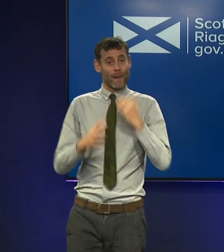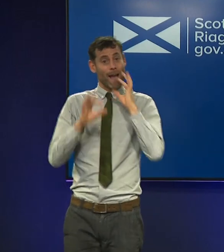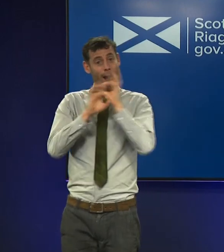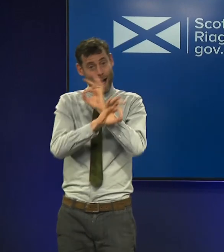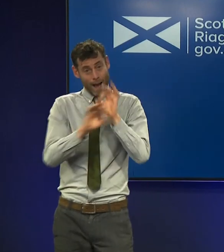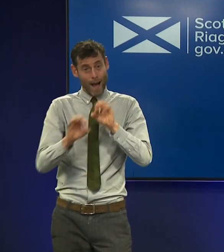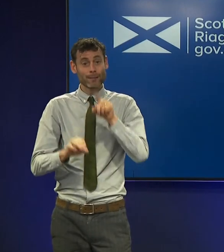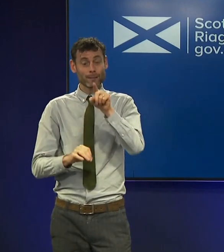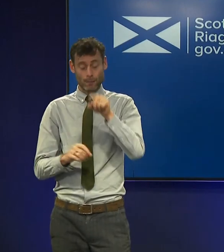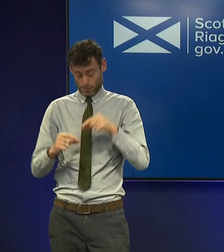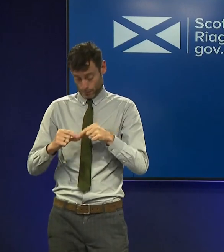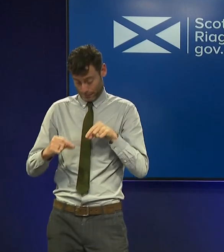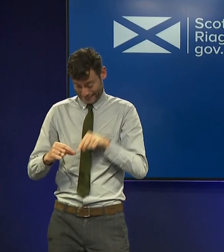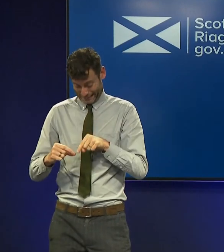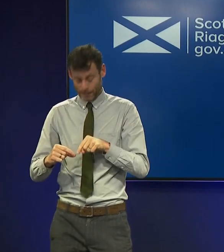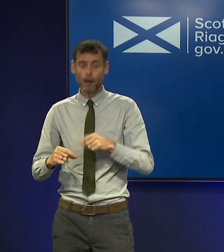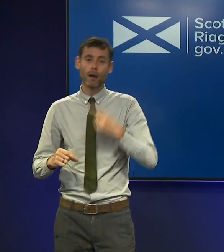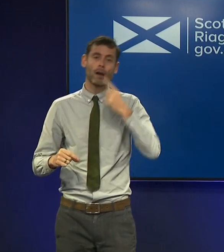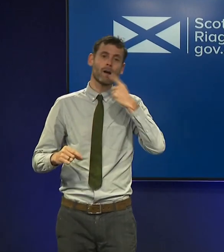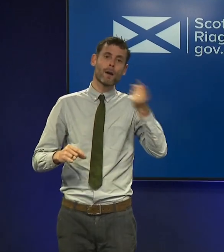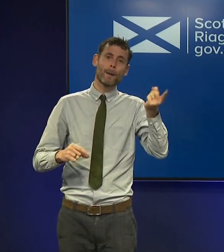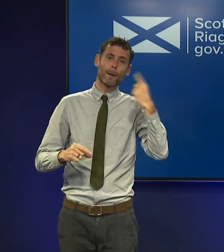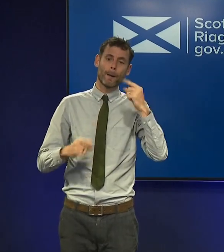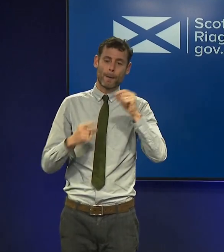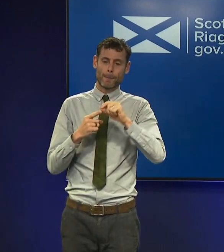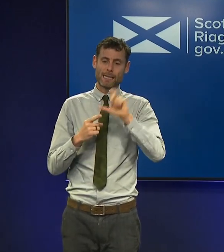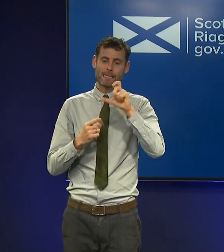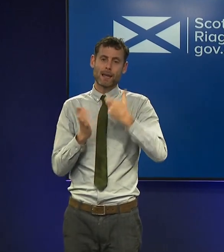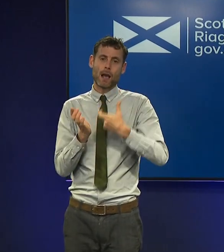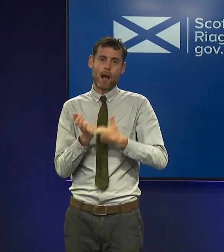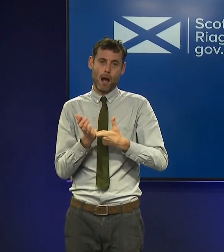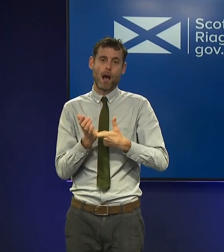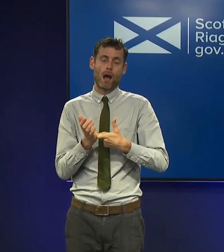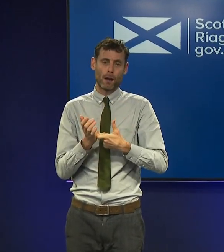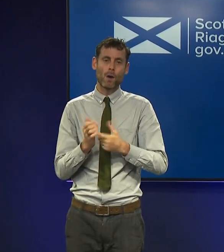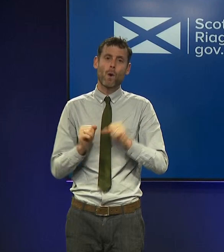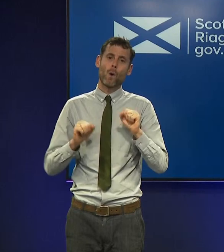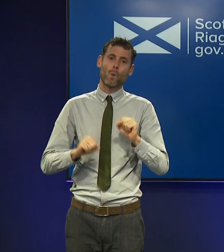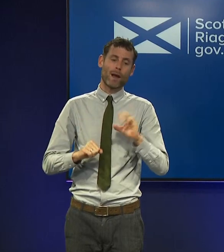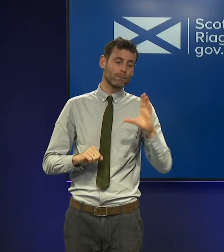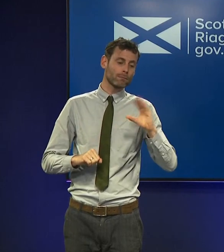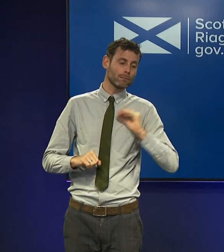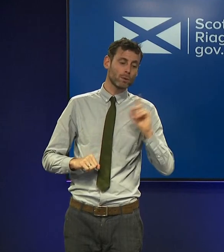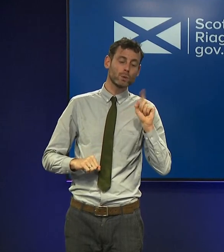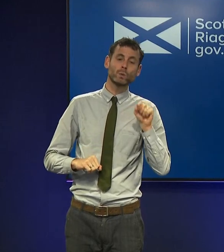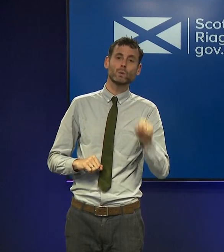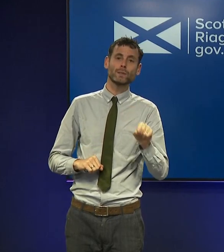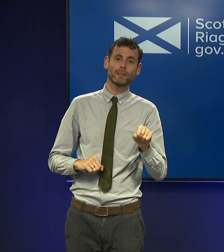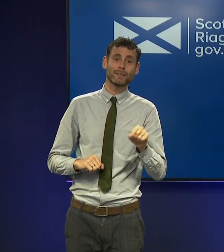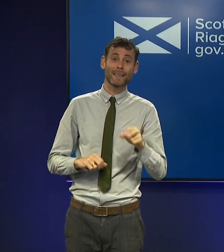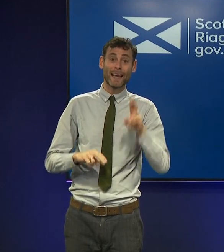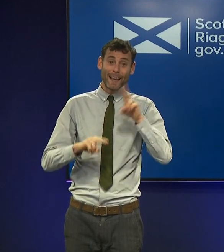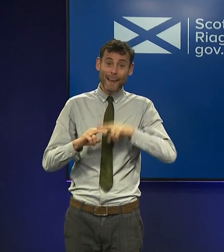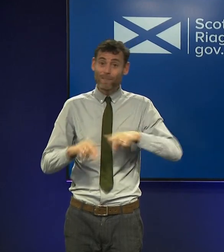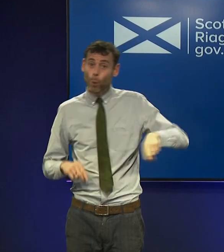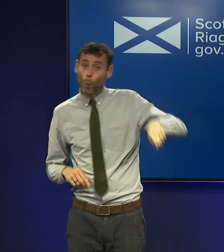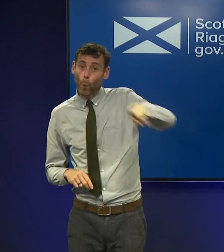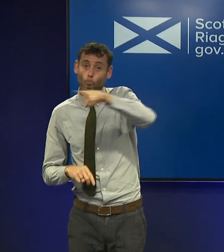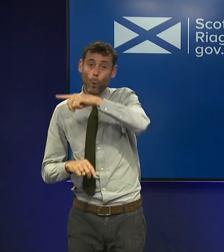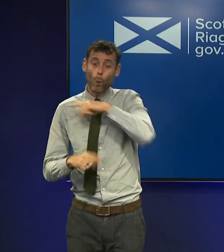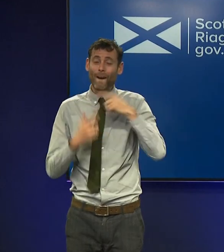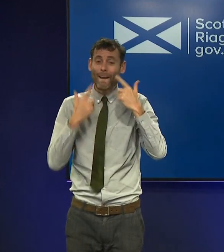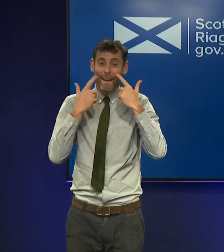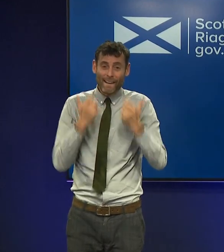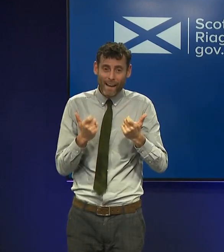a confirmatory PCR test and isolate until you get the result of the PCR test. If you think about it, if we all do that, then we're going to have